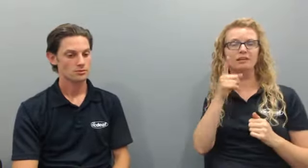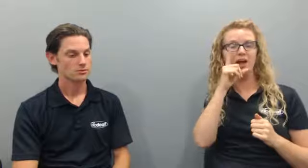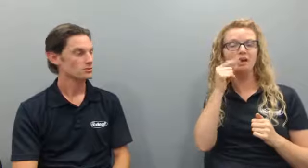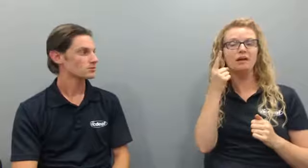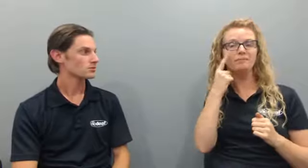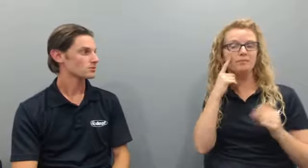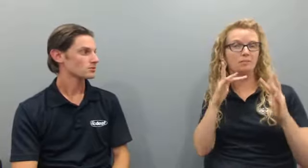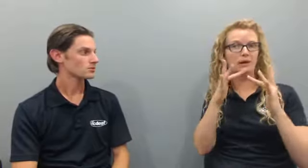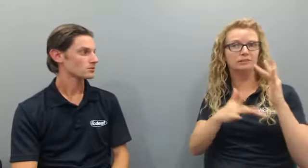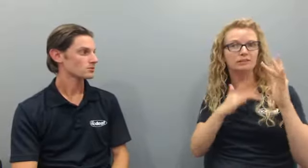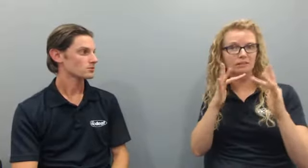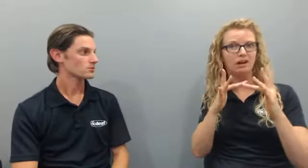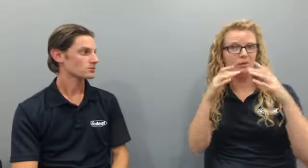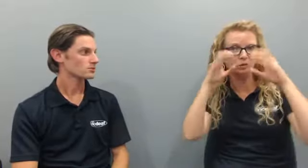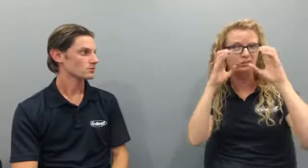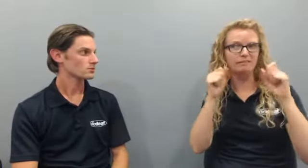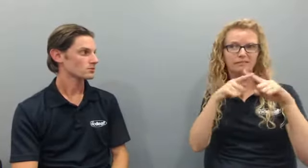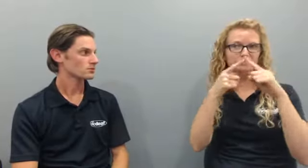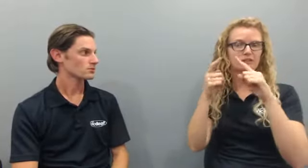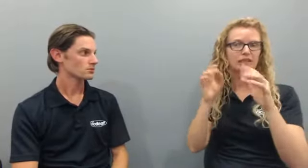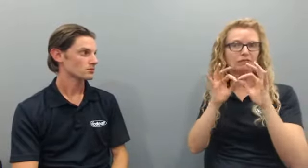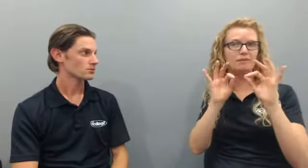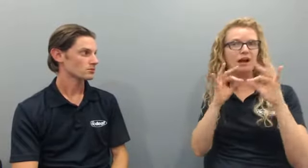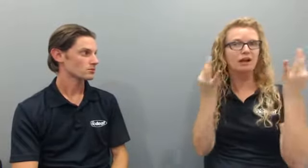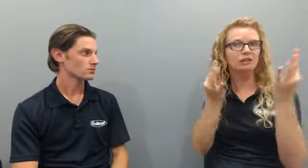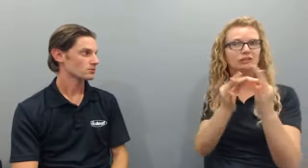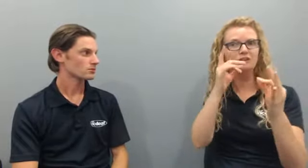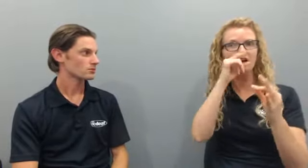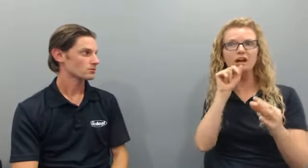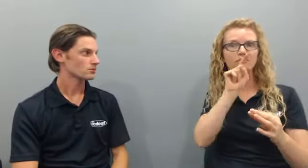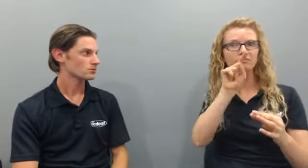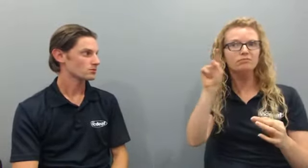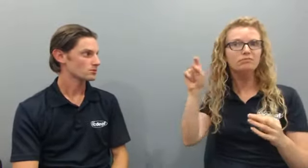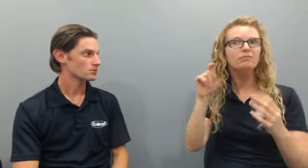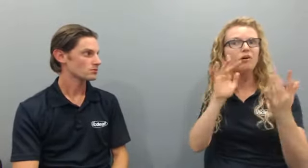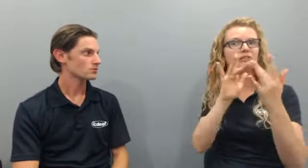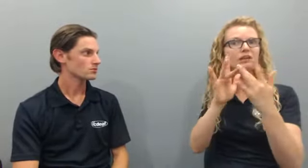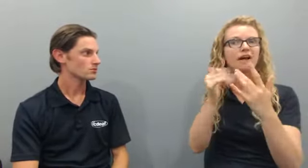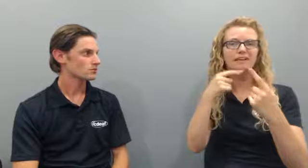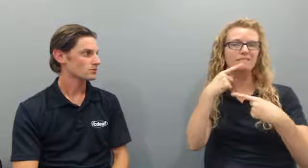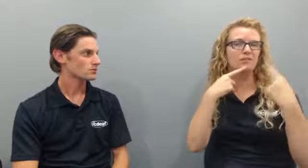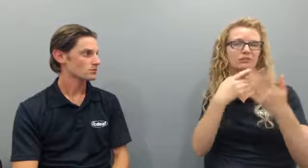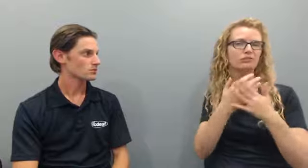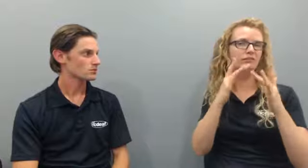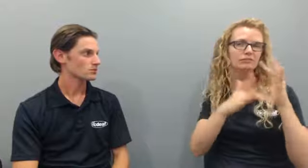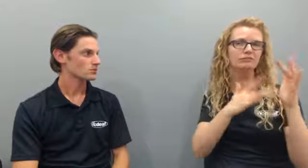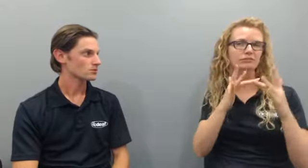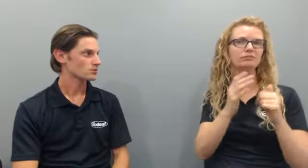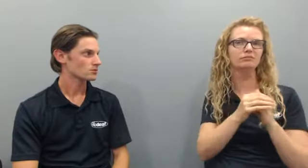interpreters? So you can have a look on the website, you can Google all the different interpreting agencies, and you can contact all of